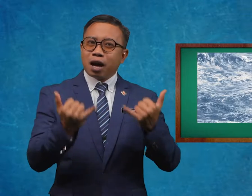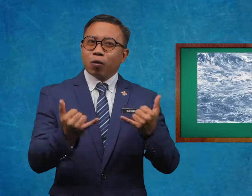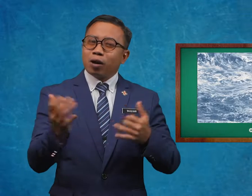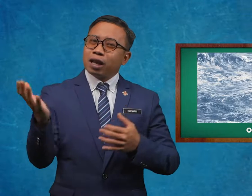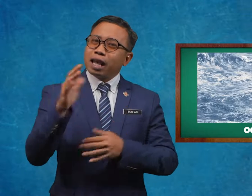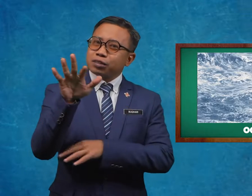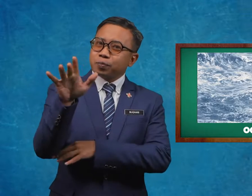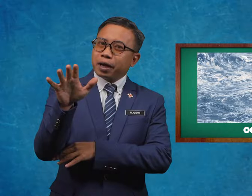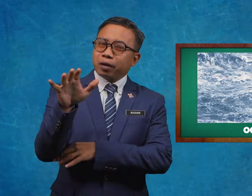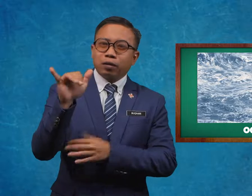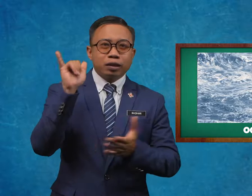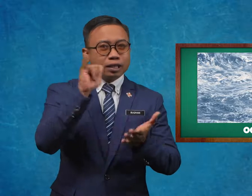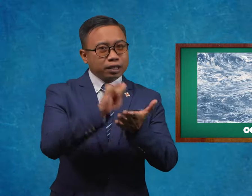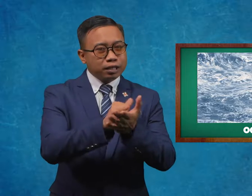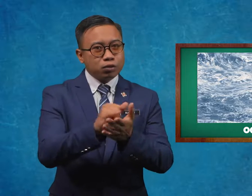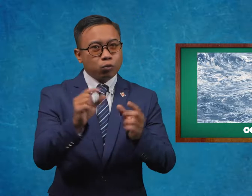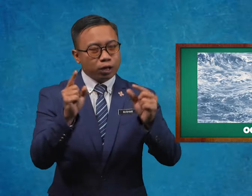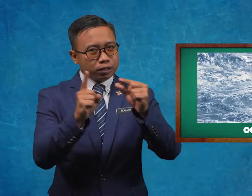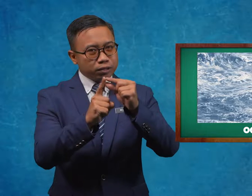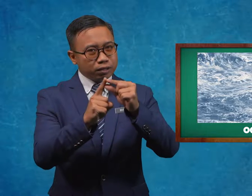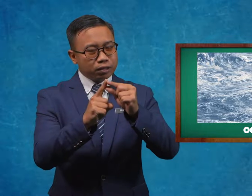Now, let's spell this word.